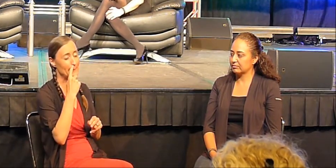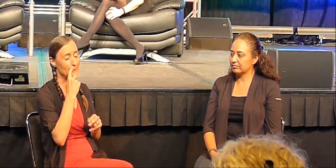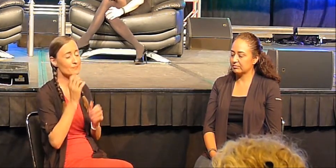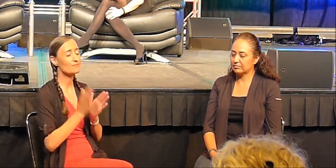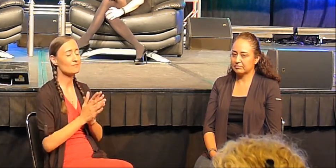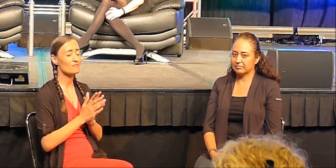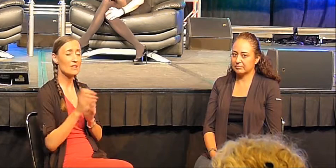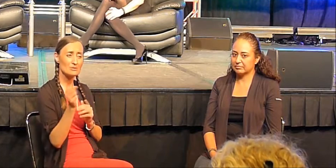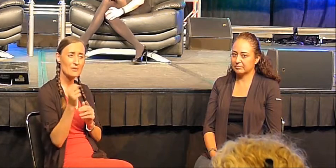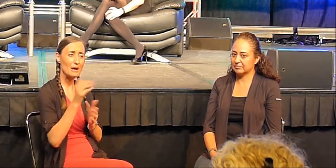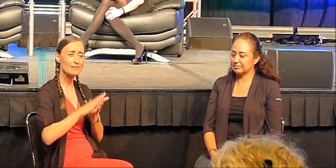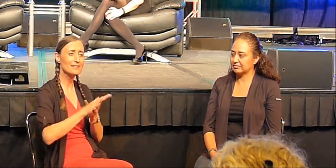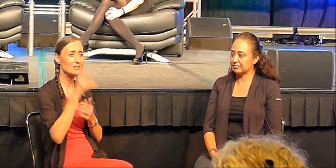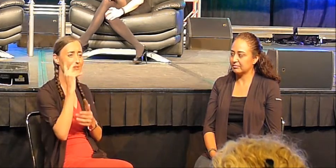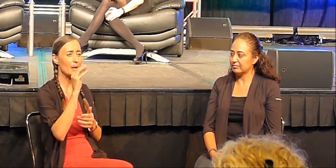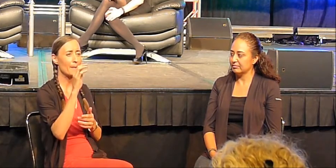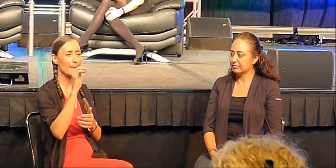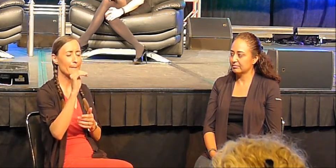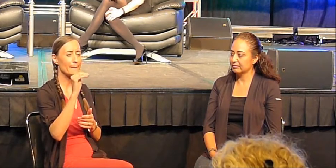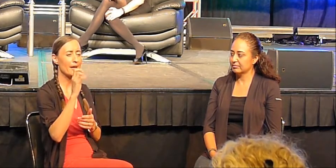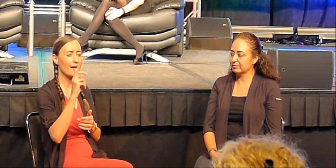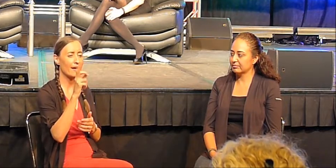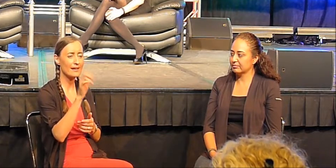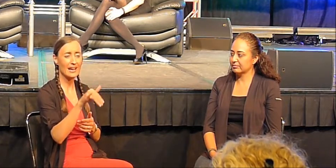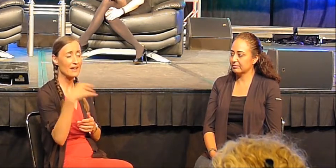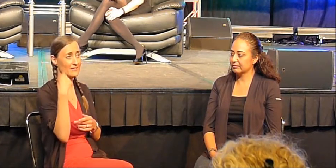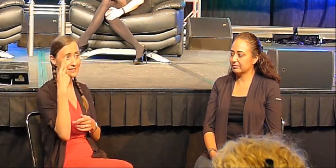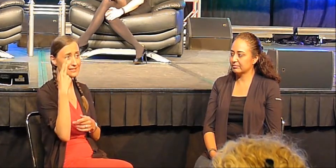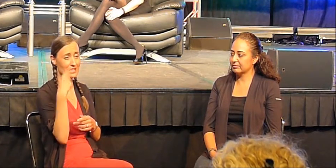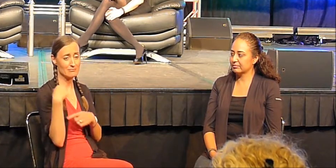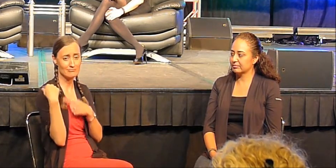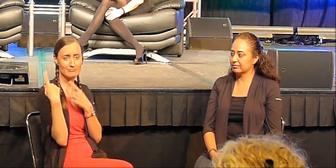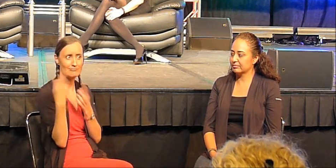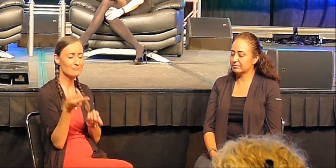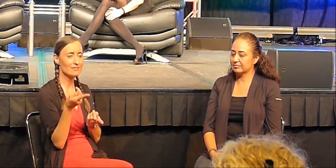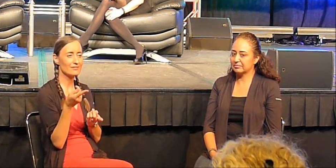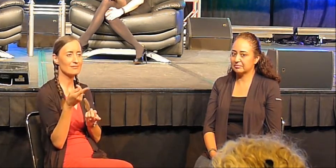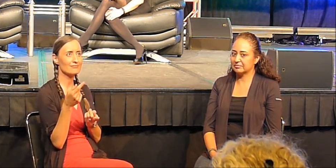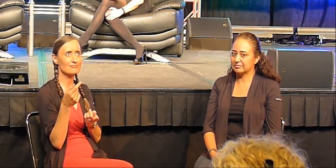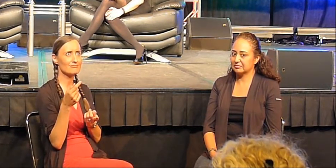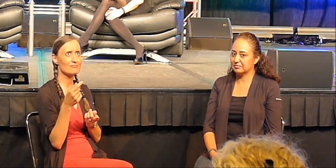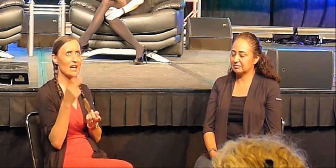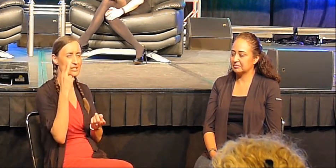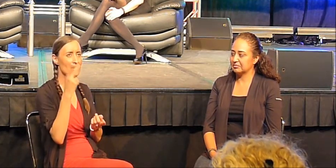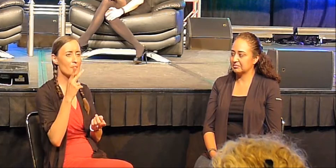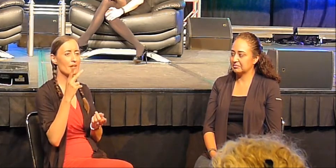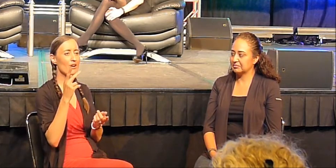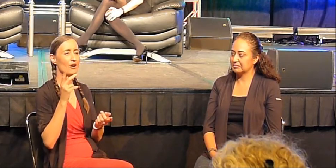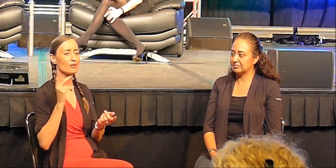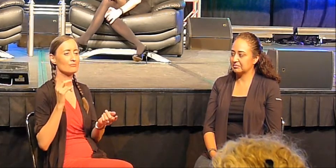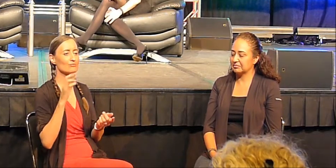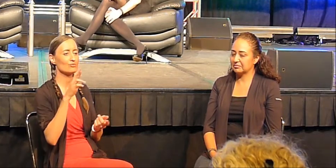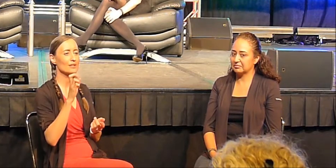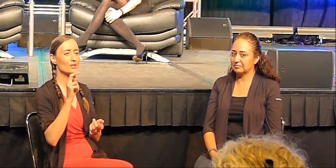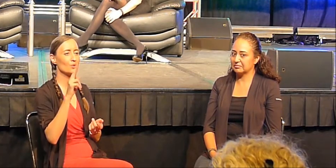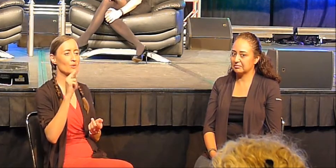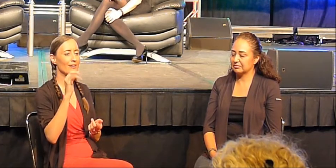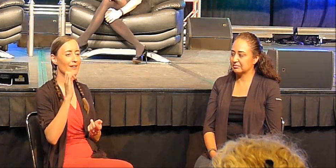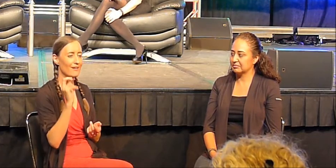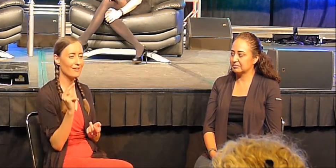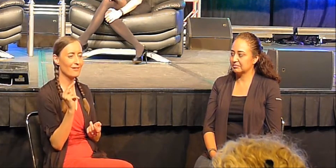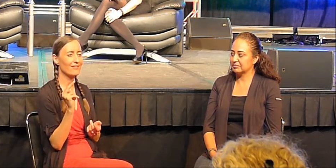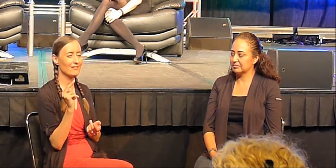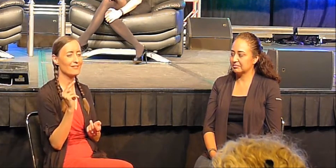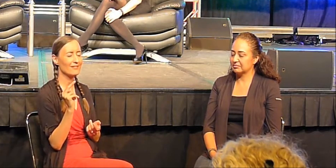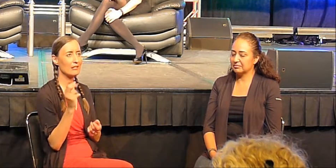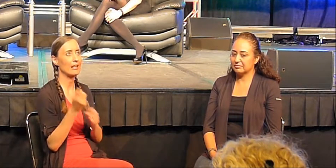So yeah, it was nice to see Mandy. I hadn't seen him in a long time, not since the reunion at Lincoln Center. So it was nice to see him again.